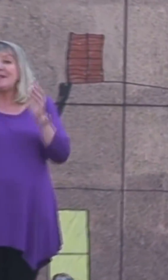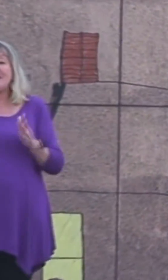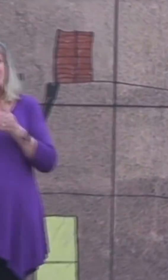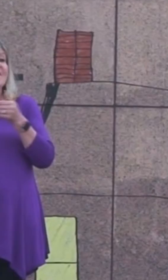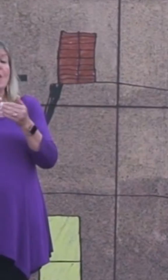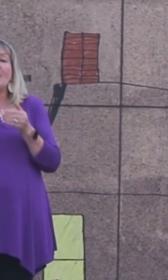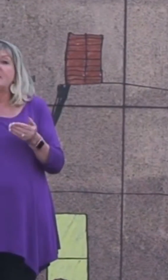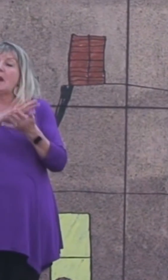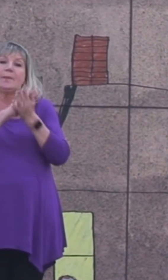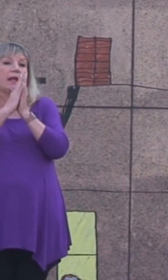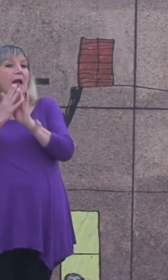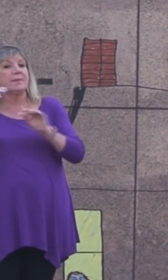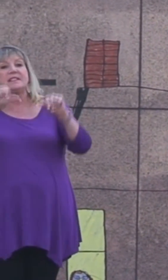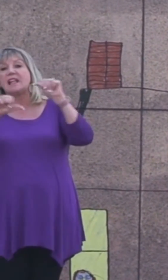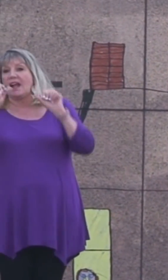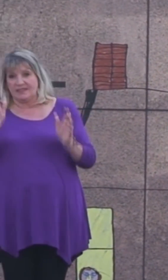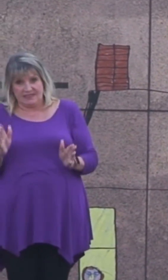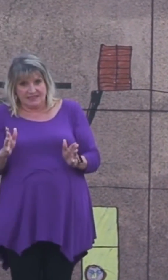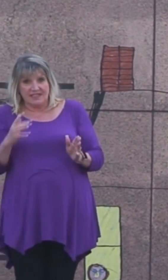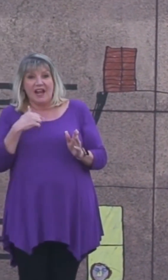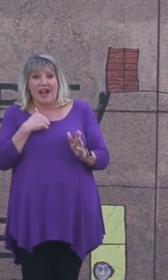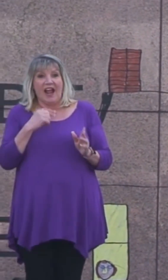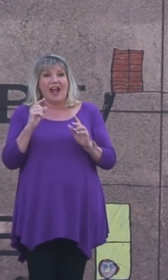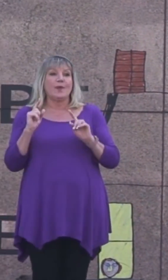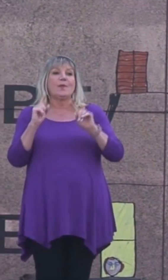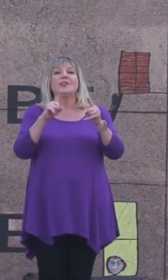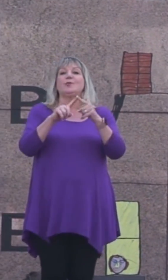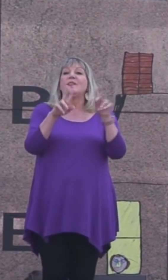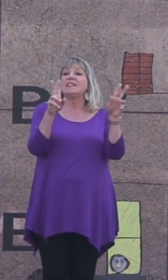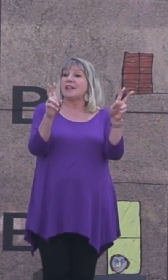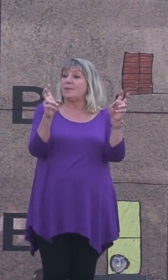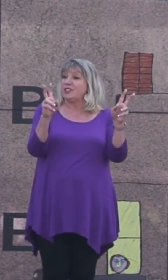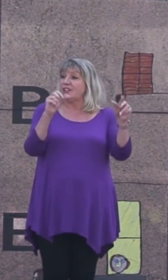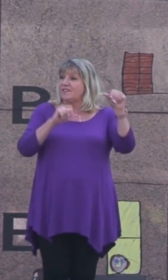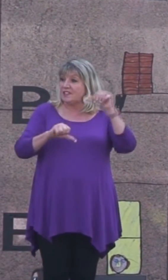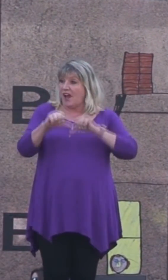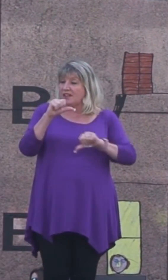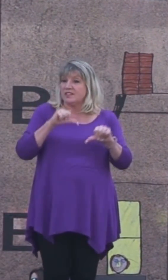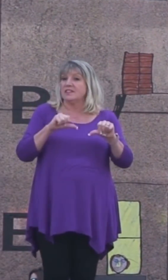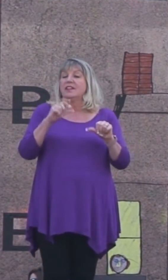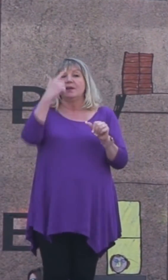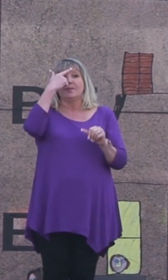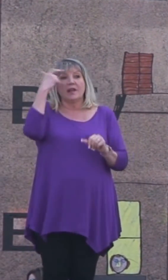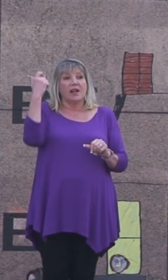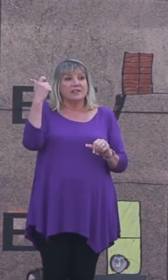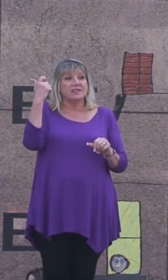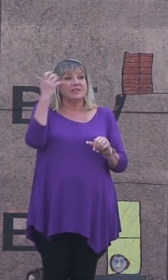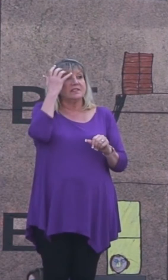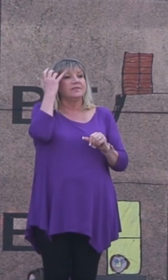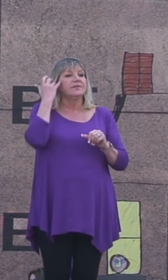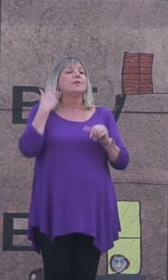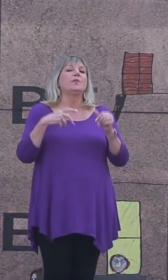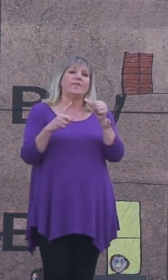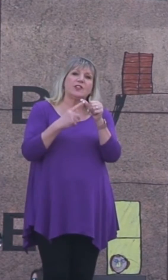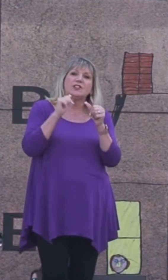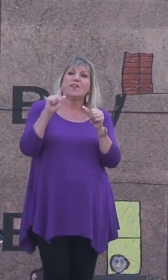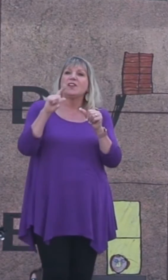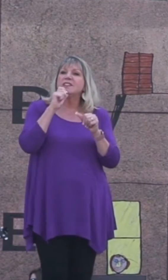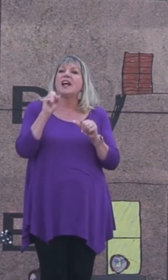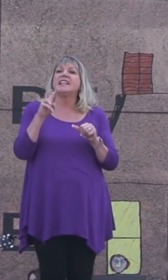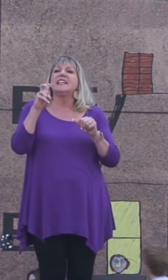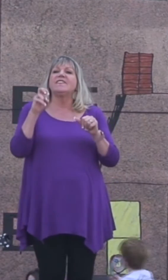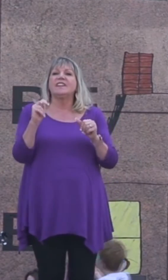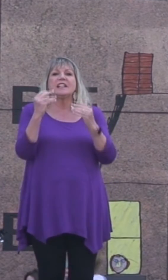though I didn't become a scientist, I turned to the subject of science because Well, first of all, it's not